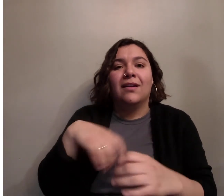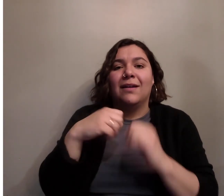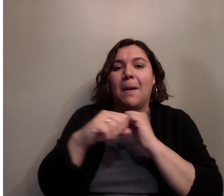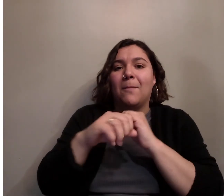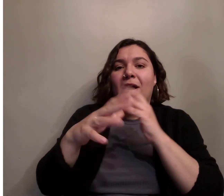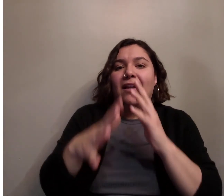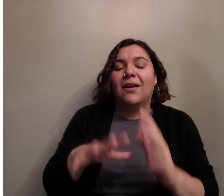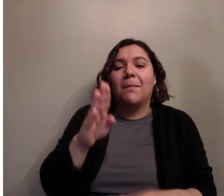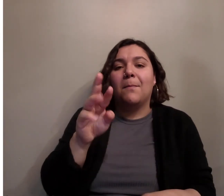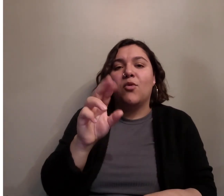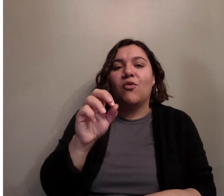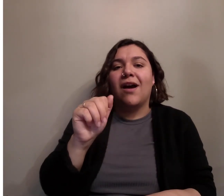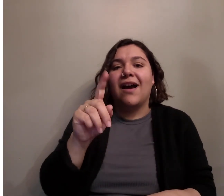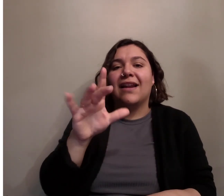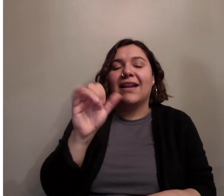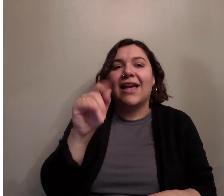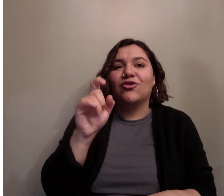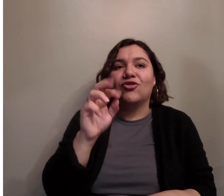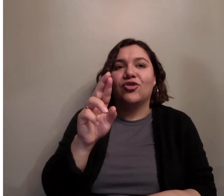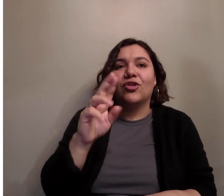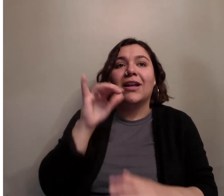own broadcaster, how to be their own